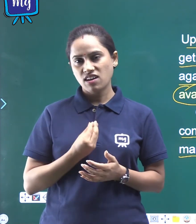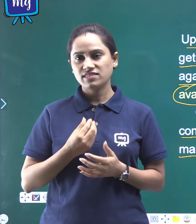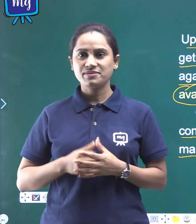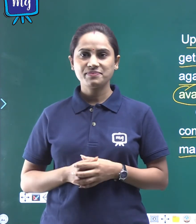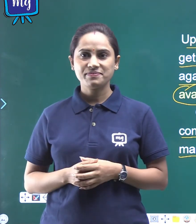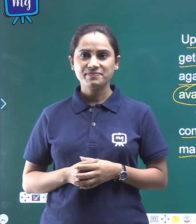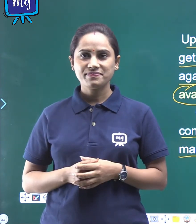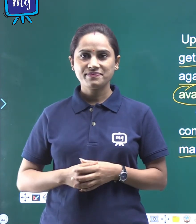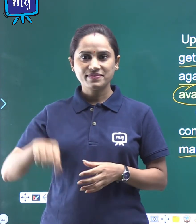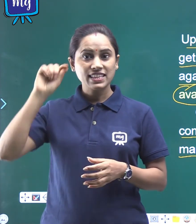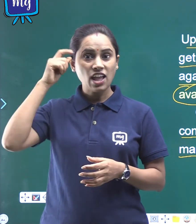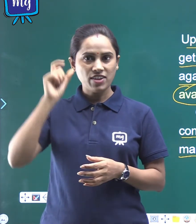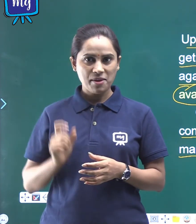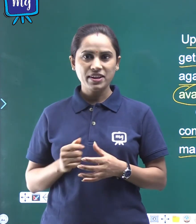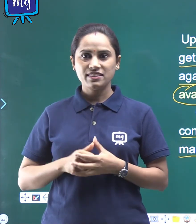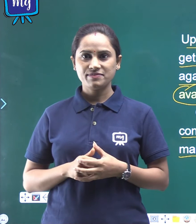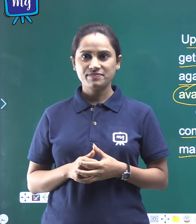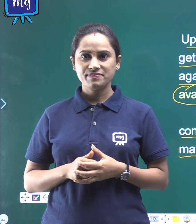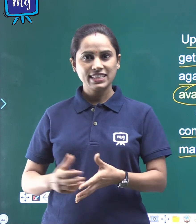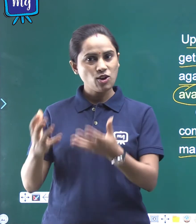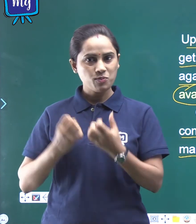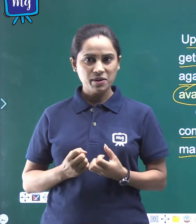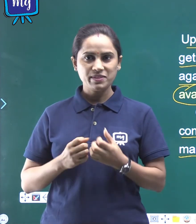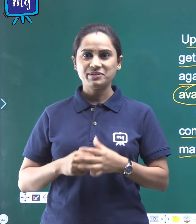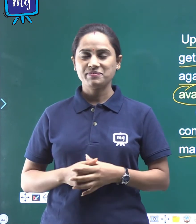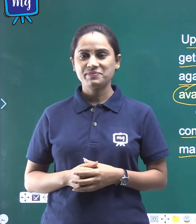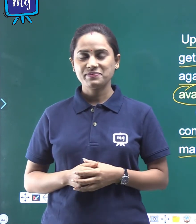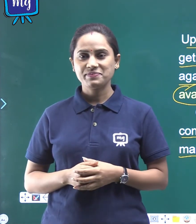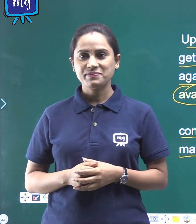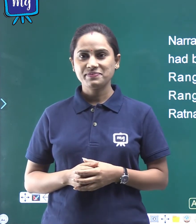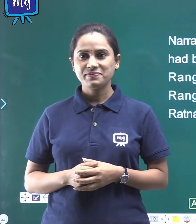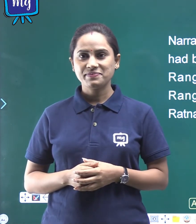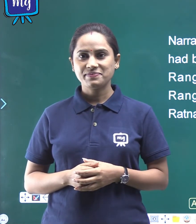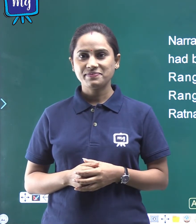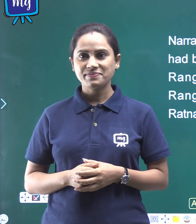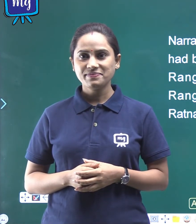udas, available, uplabd.